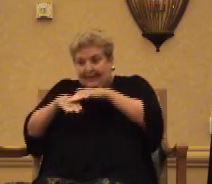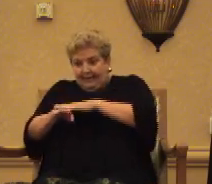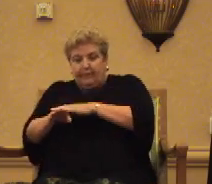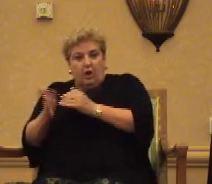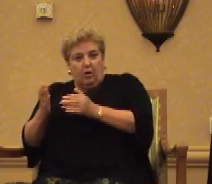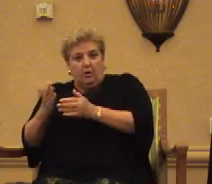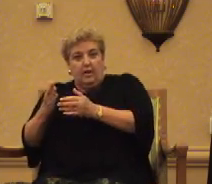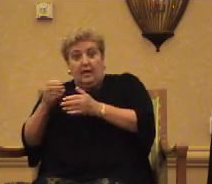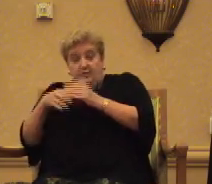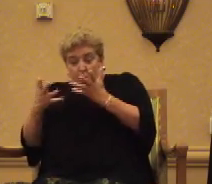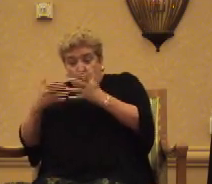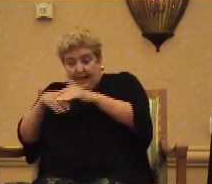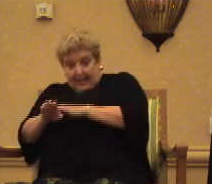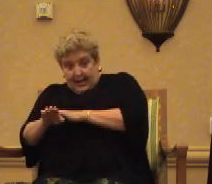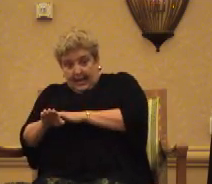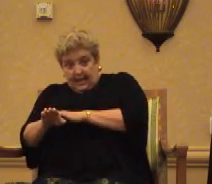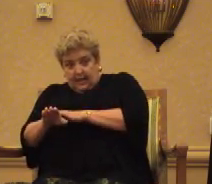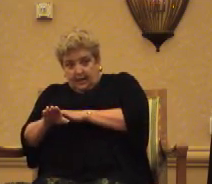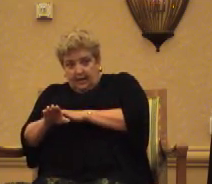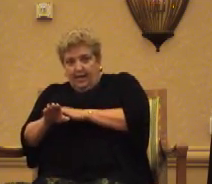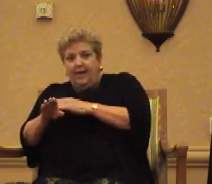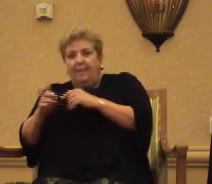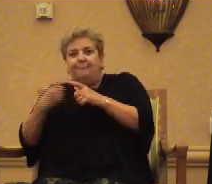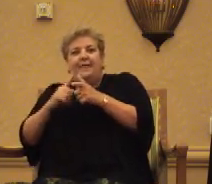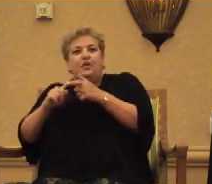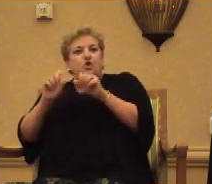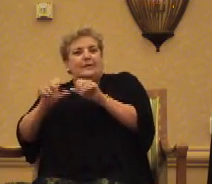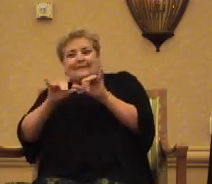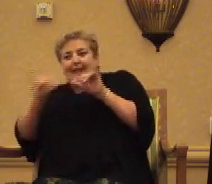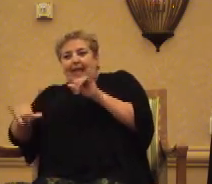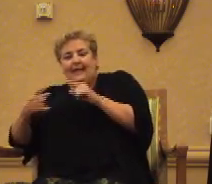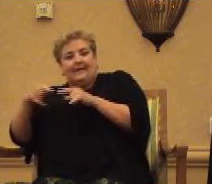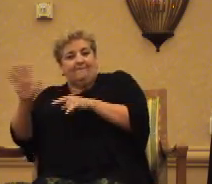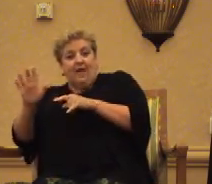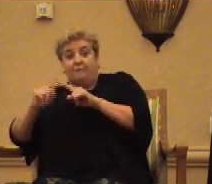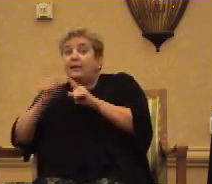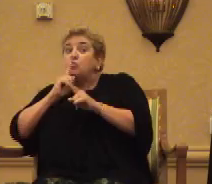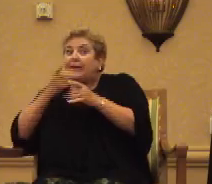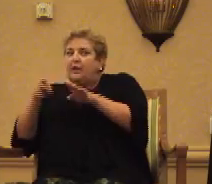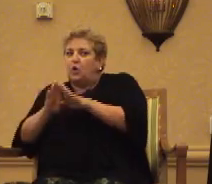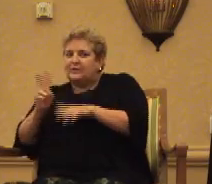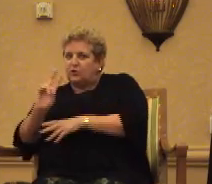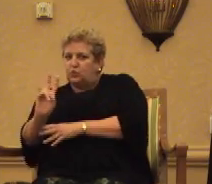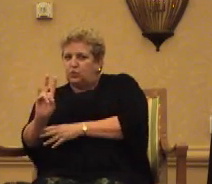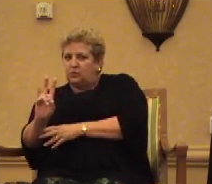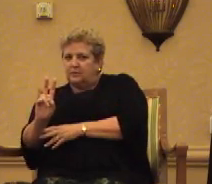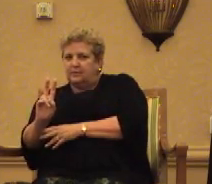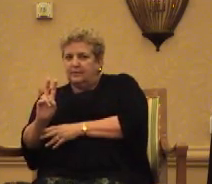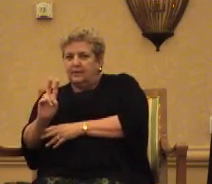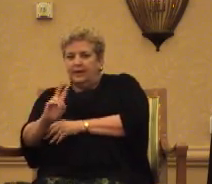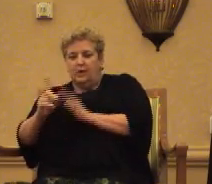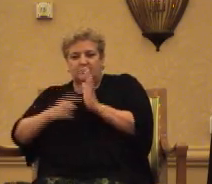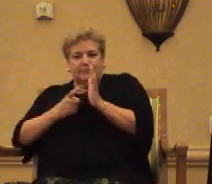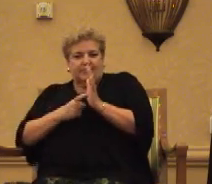you were already in there, they'd let you stay until 5 a.m., right? Or sometimes even later.